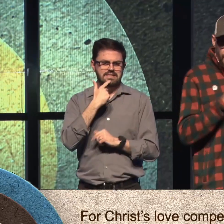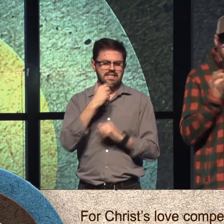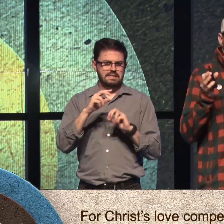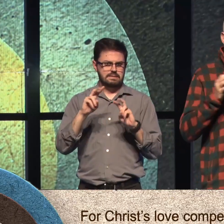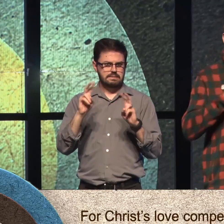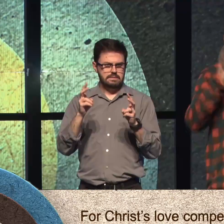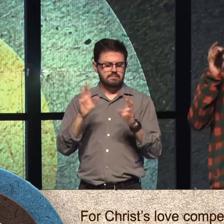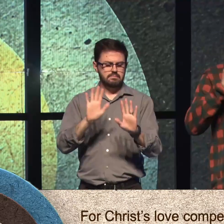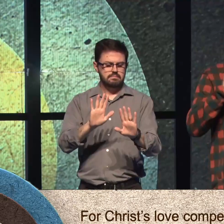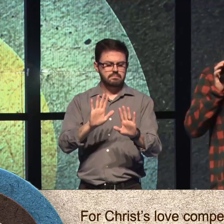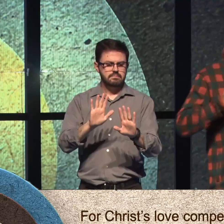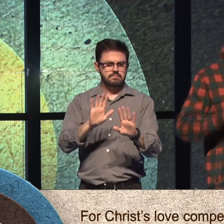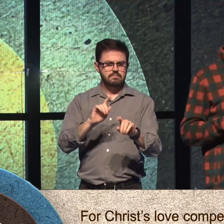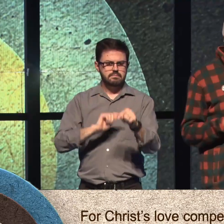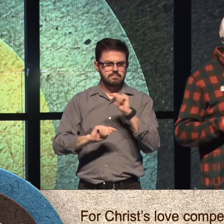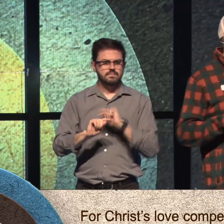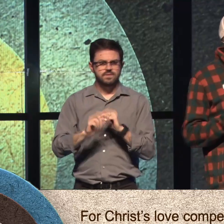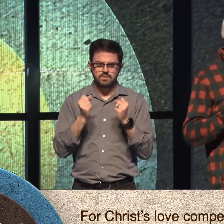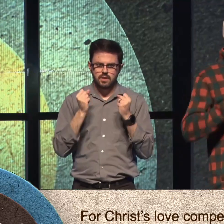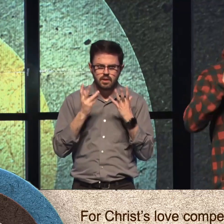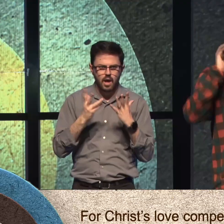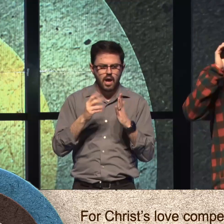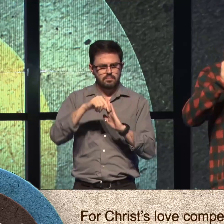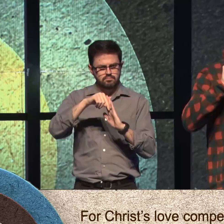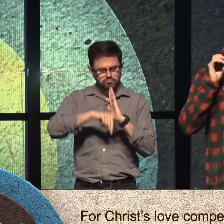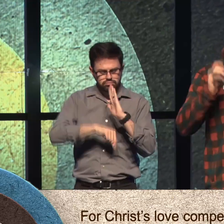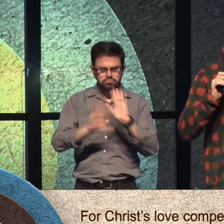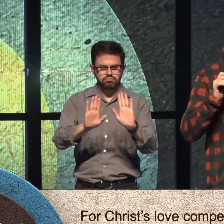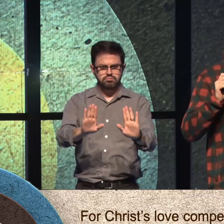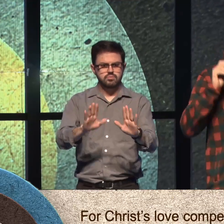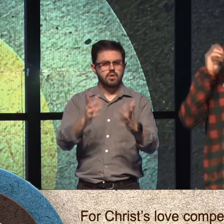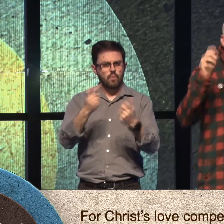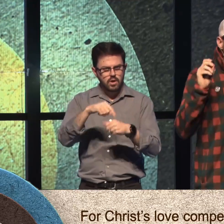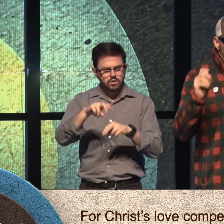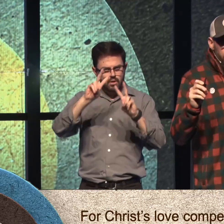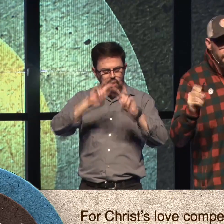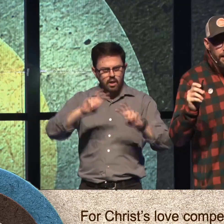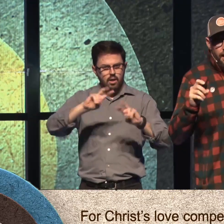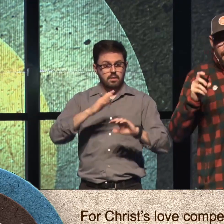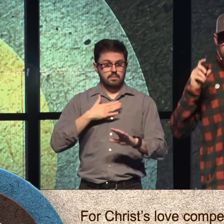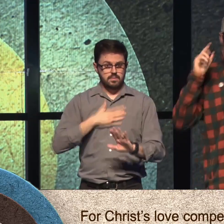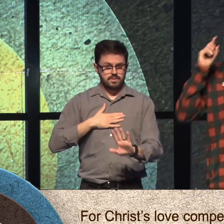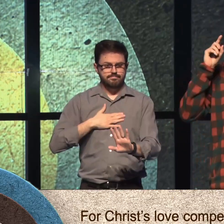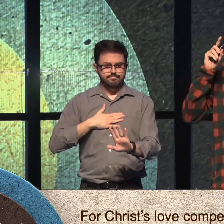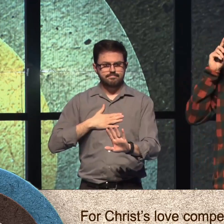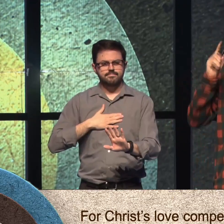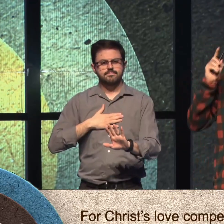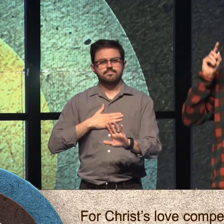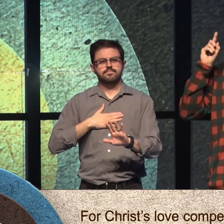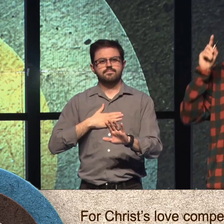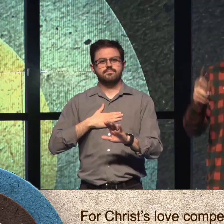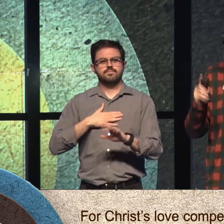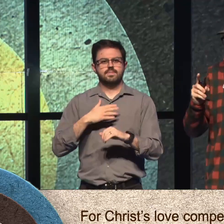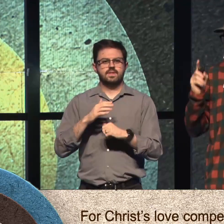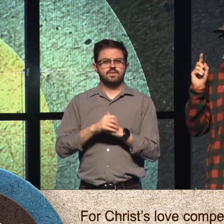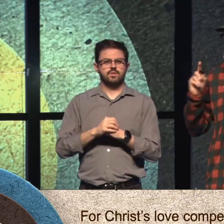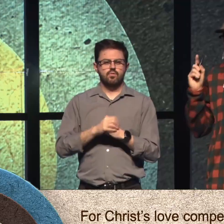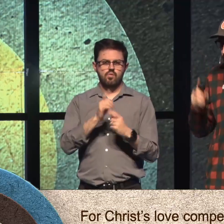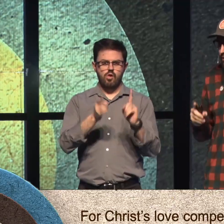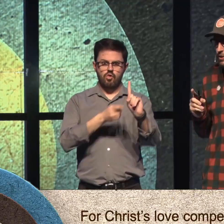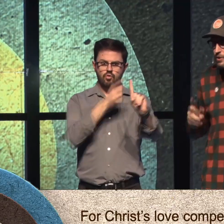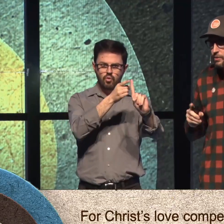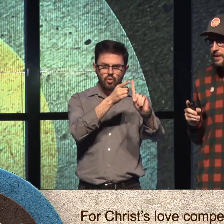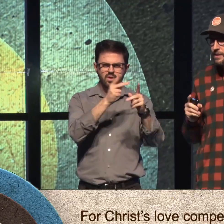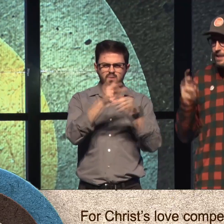Now, there's a lot of stuff in here, so I want you to try and sift through, and your assignment is to figure out the alternative that's